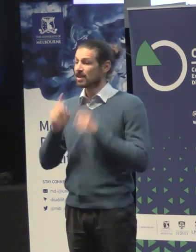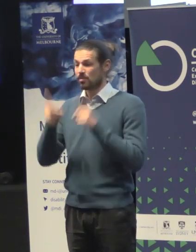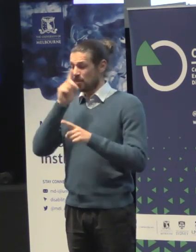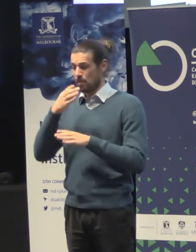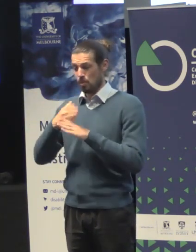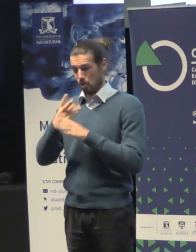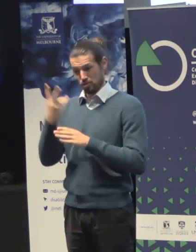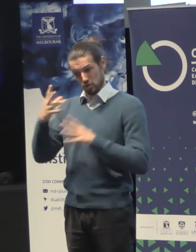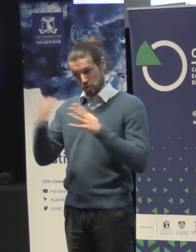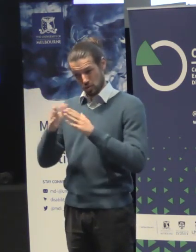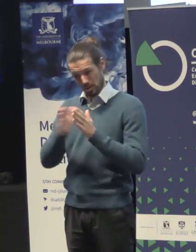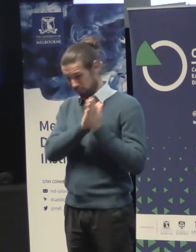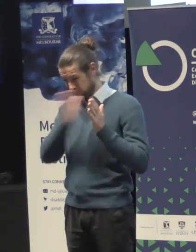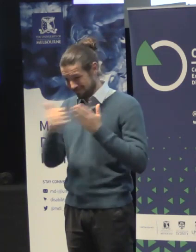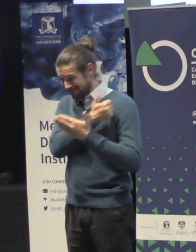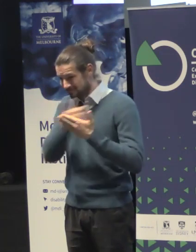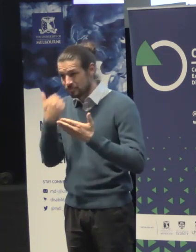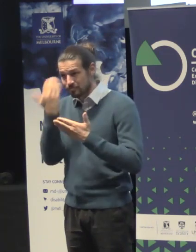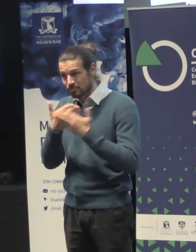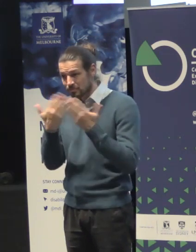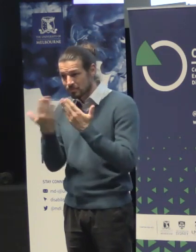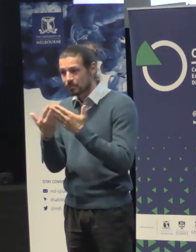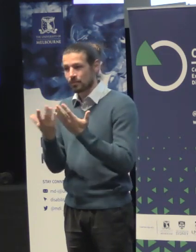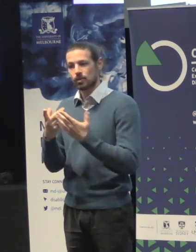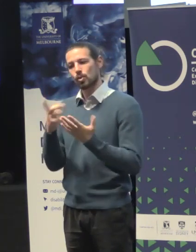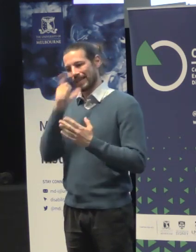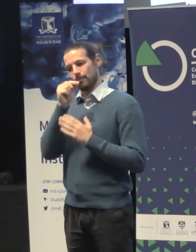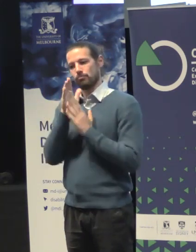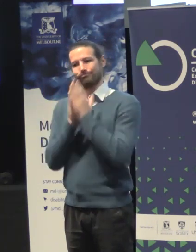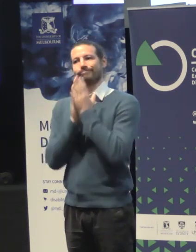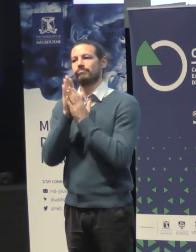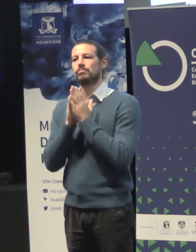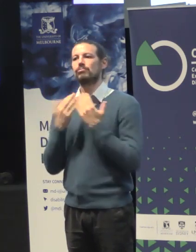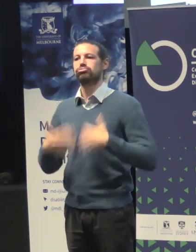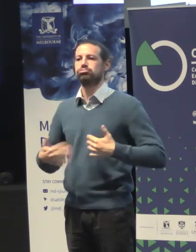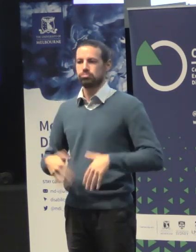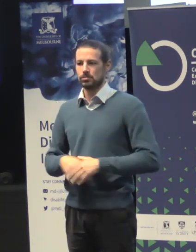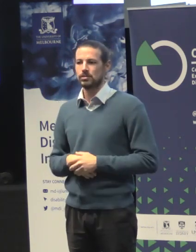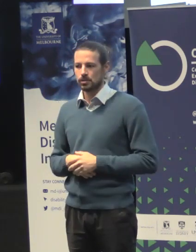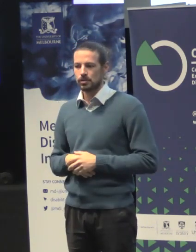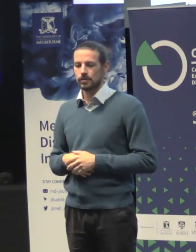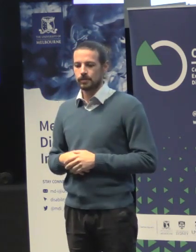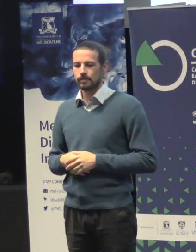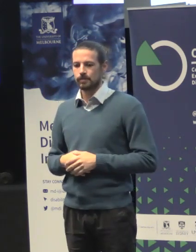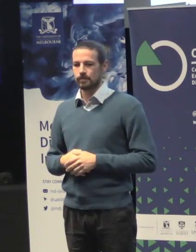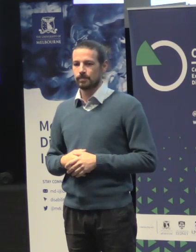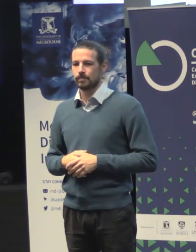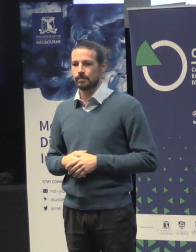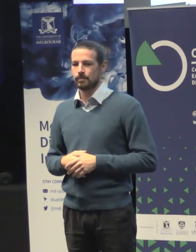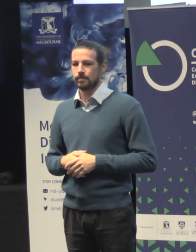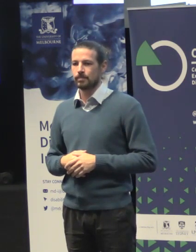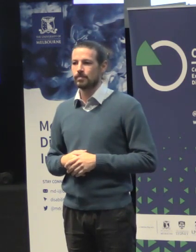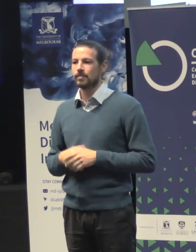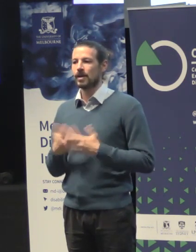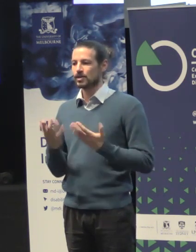stretch. So it's very intimate. So it's very difficult to